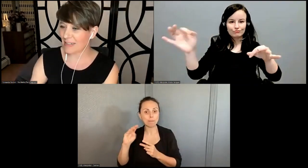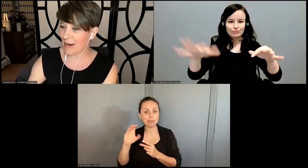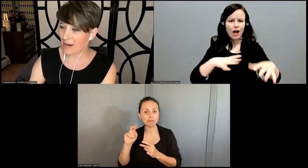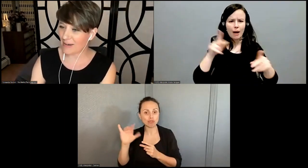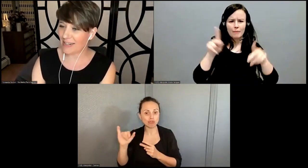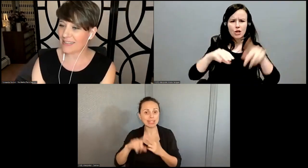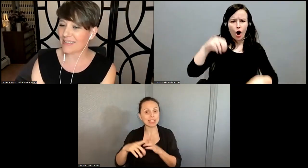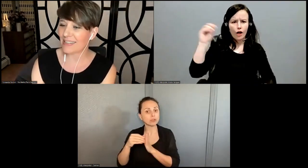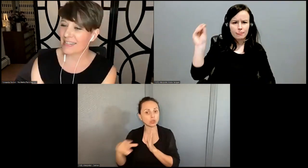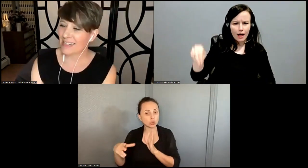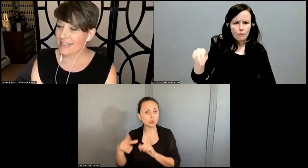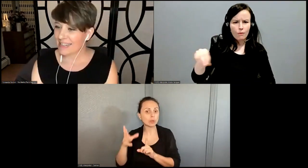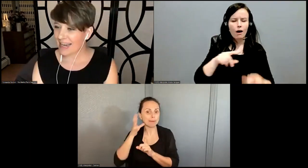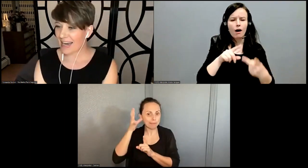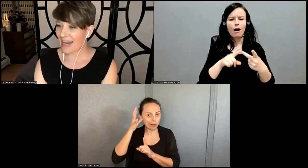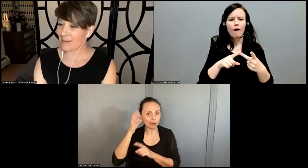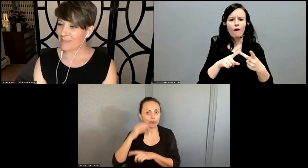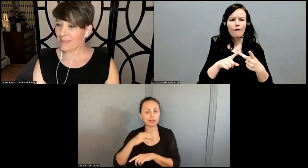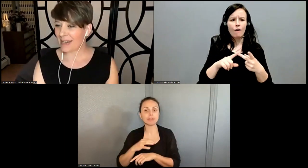student and parent,